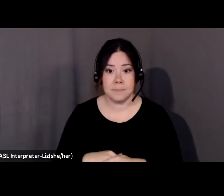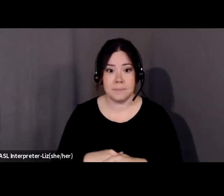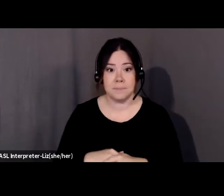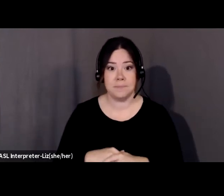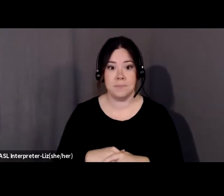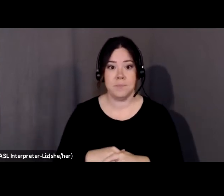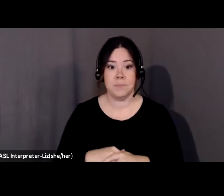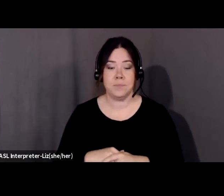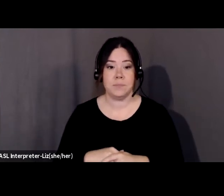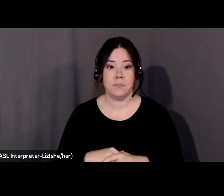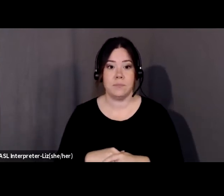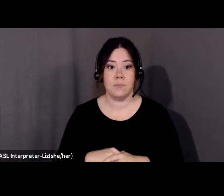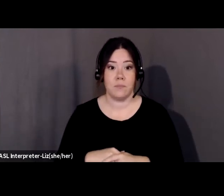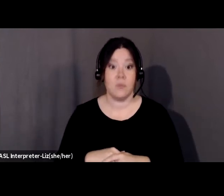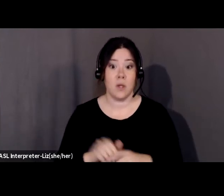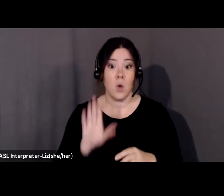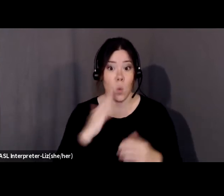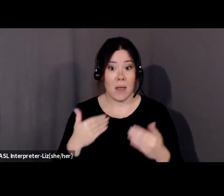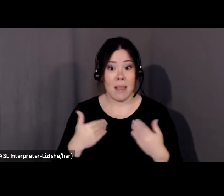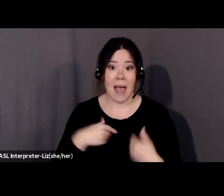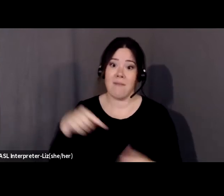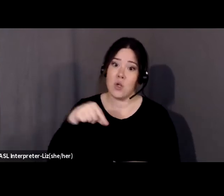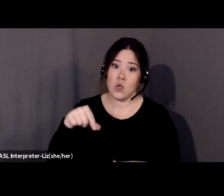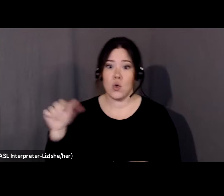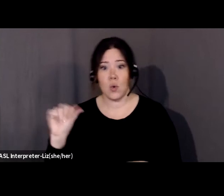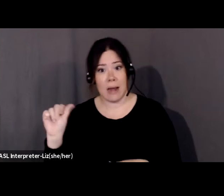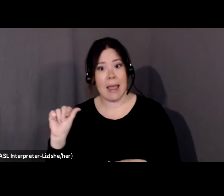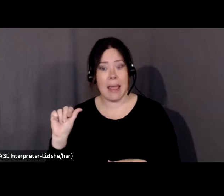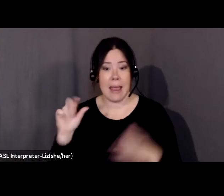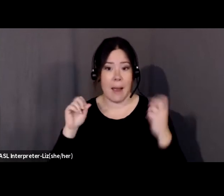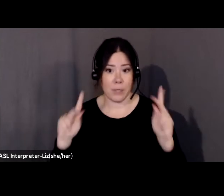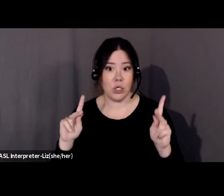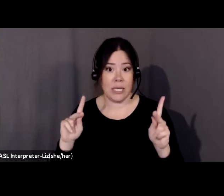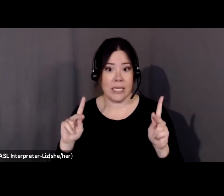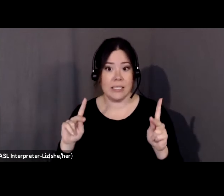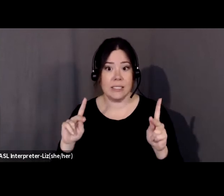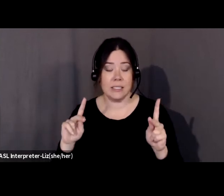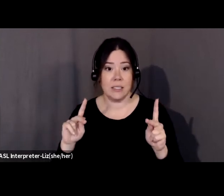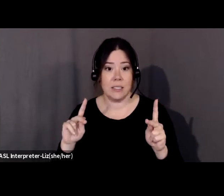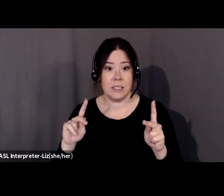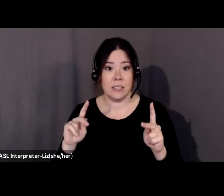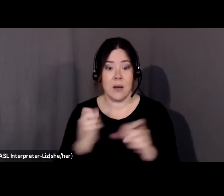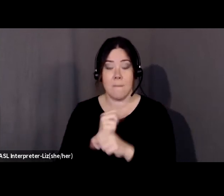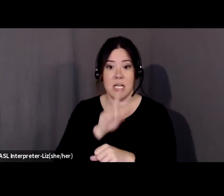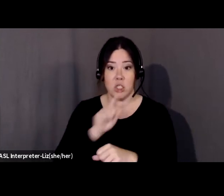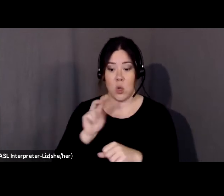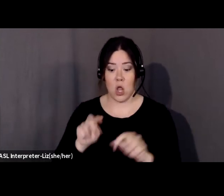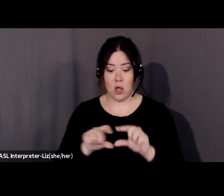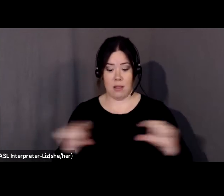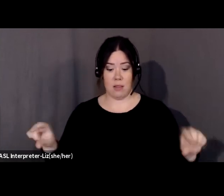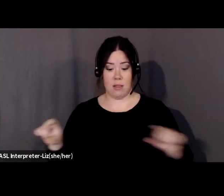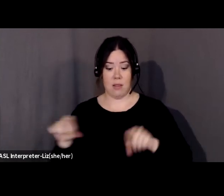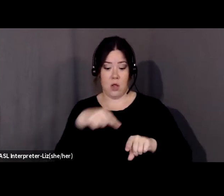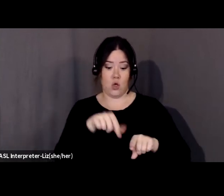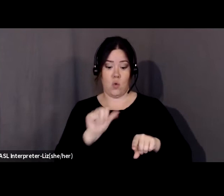There will be Q&A opportunities during this presentation, so please pay attention to the Q&A box on the menu